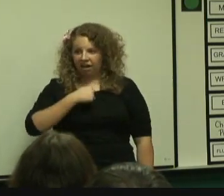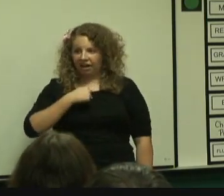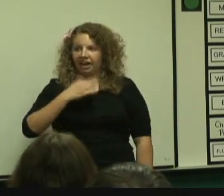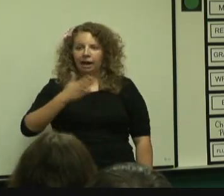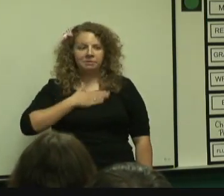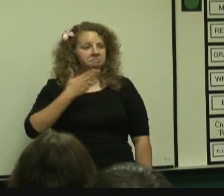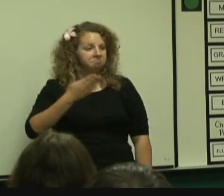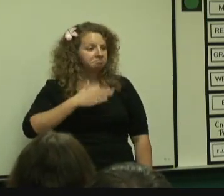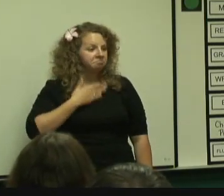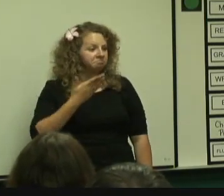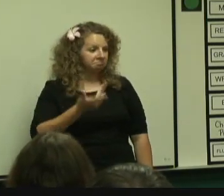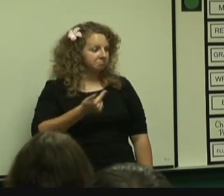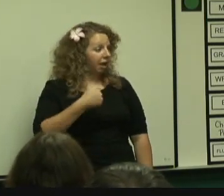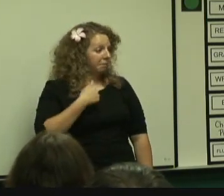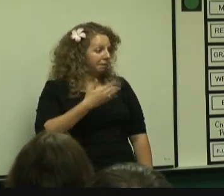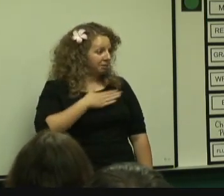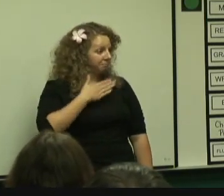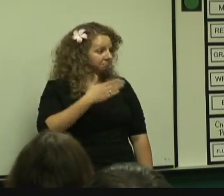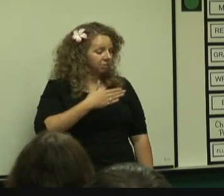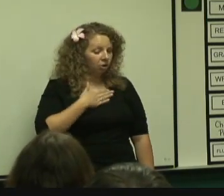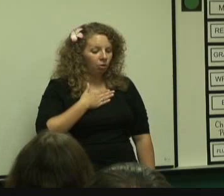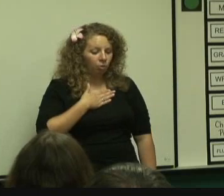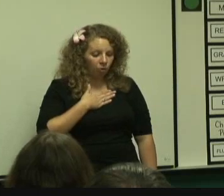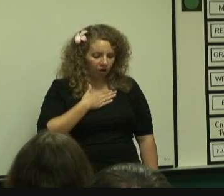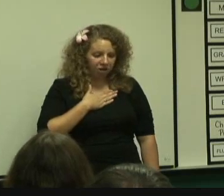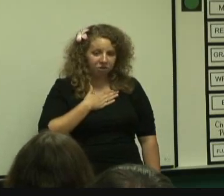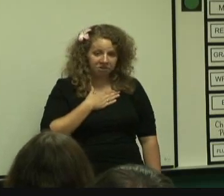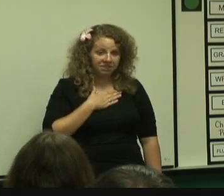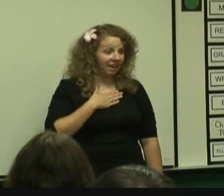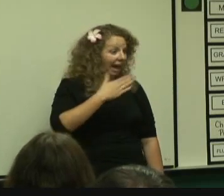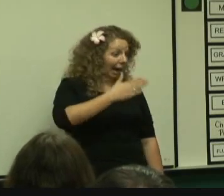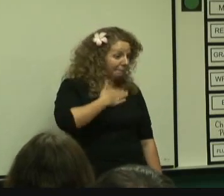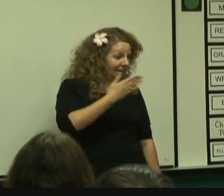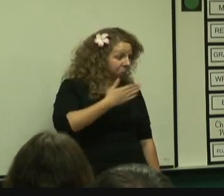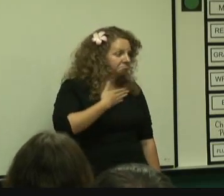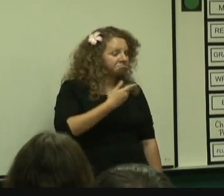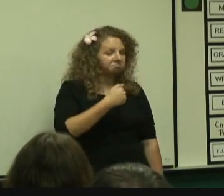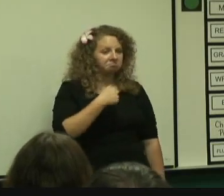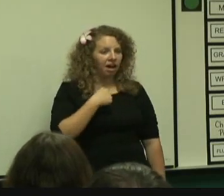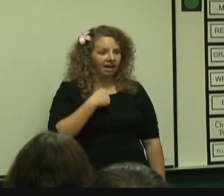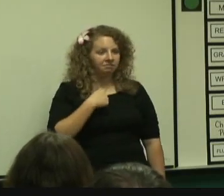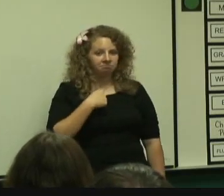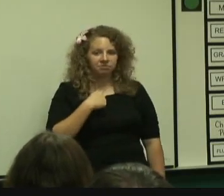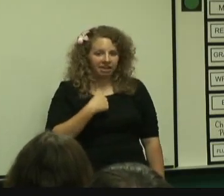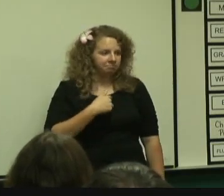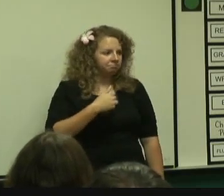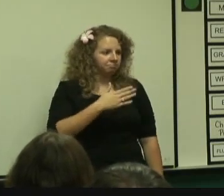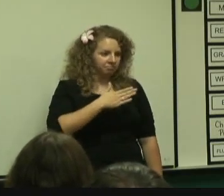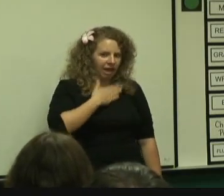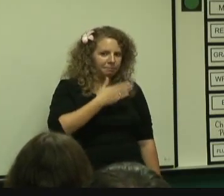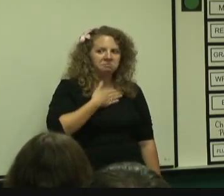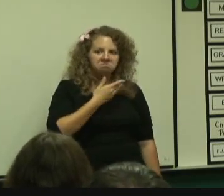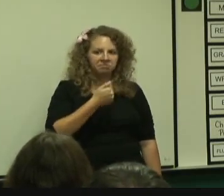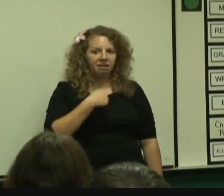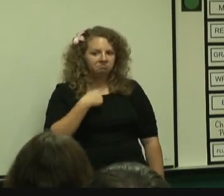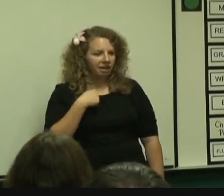I happy. I'm happy. Or you can say happy, I. Like, happy? Yeah, I